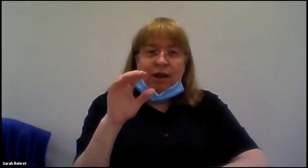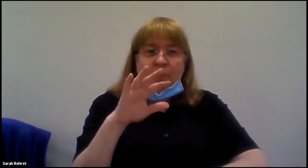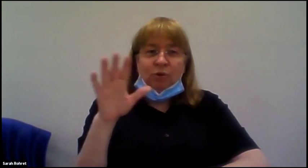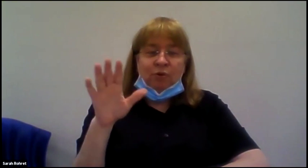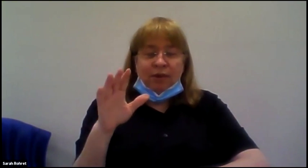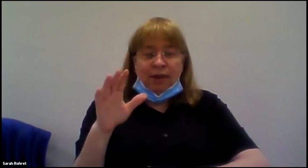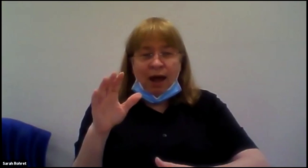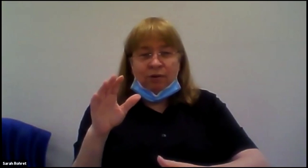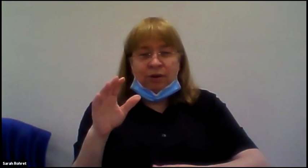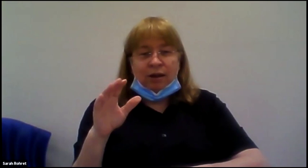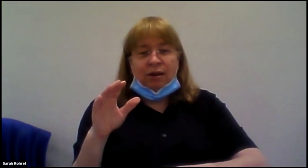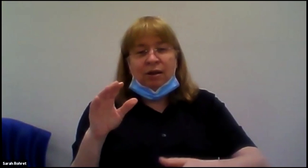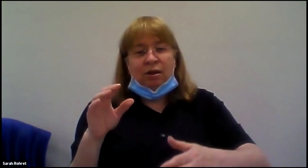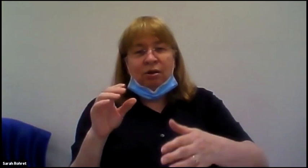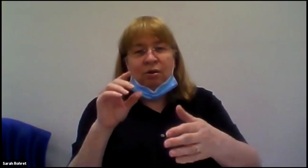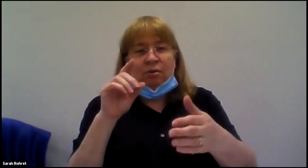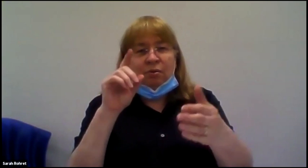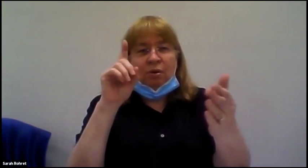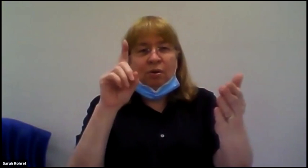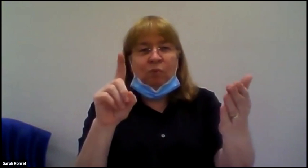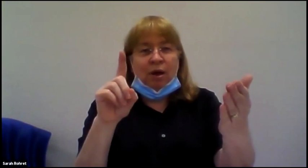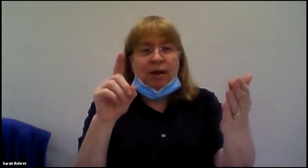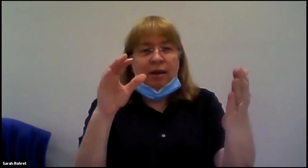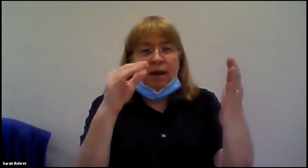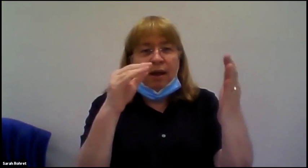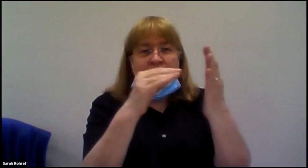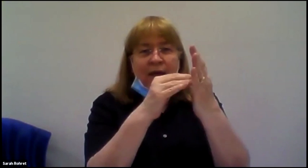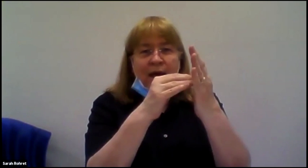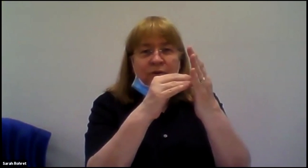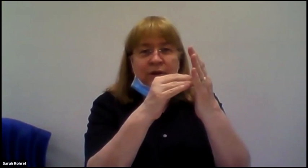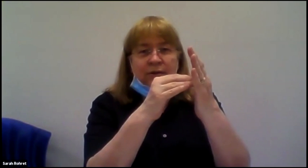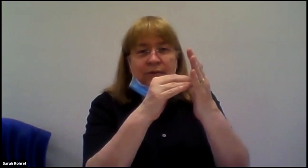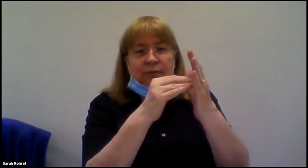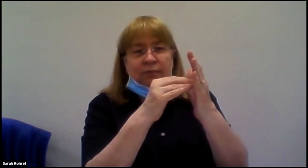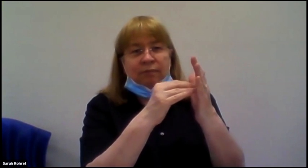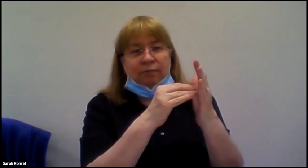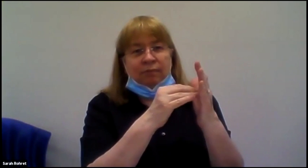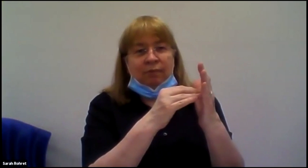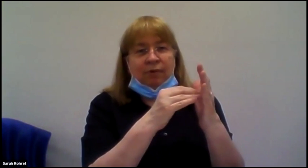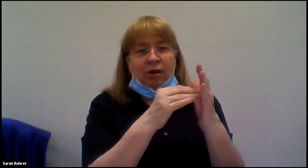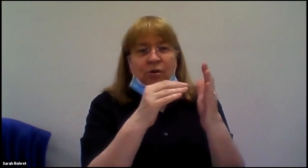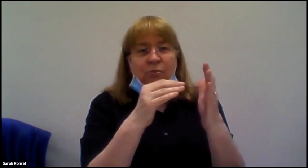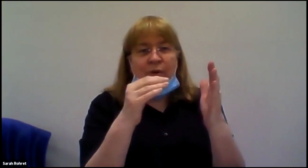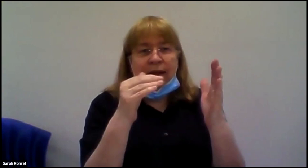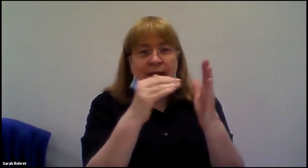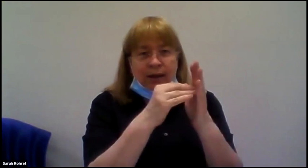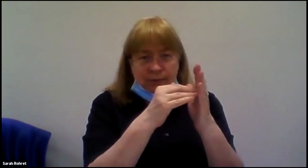up to 1,000, you do 1,000. You just bring it in.